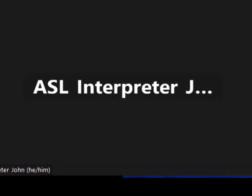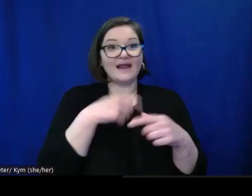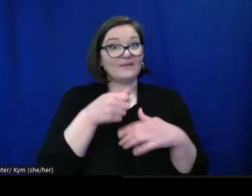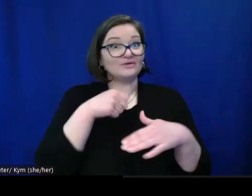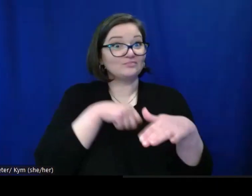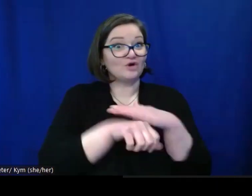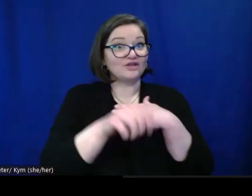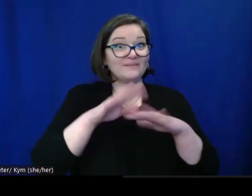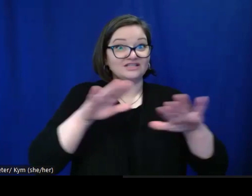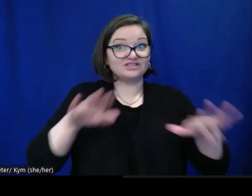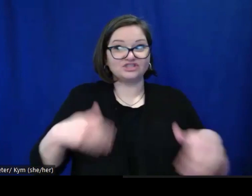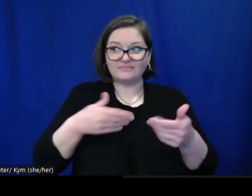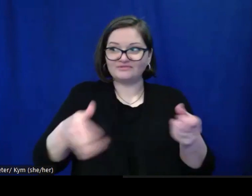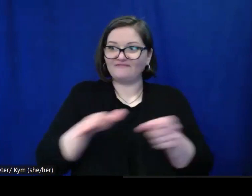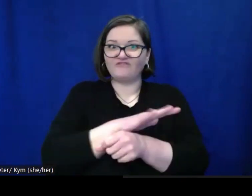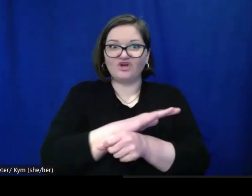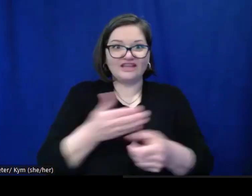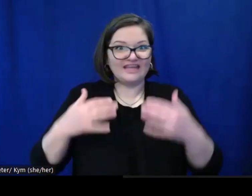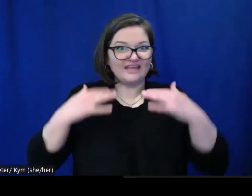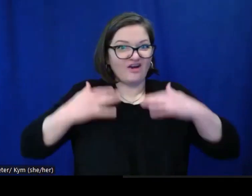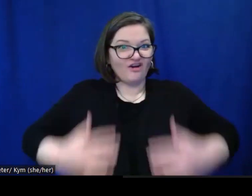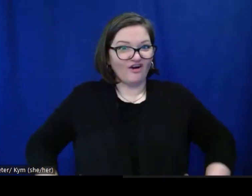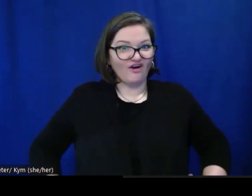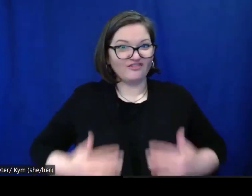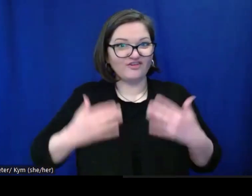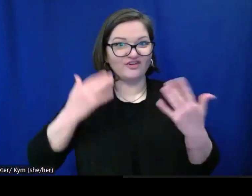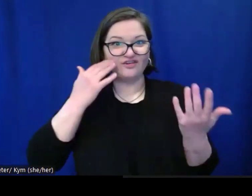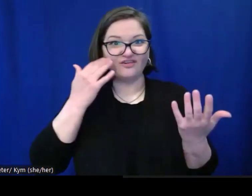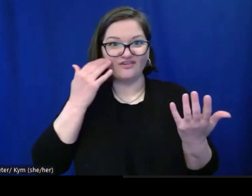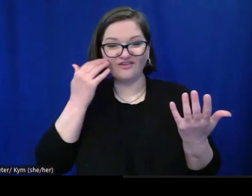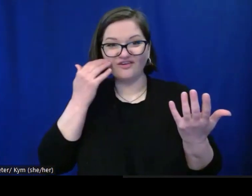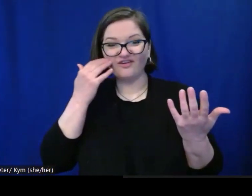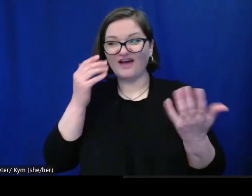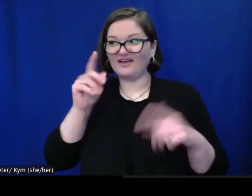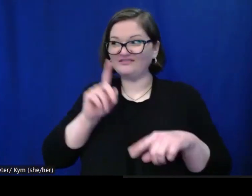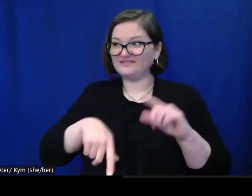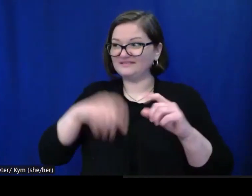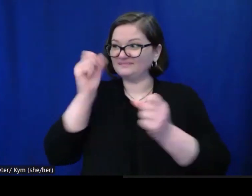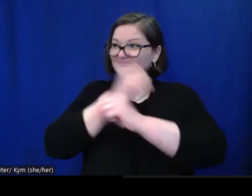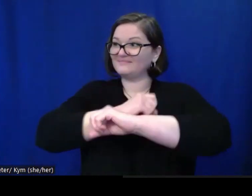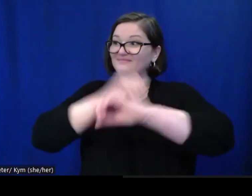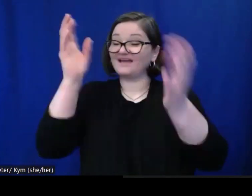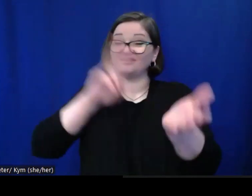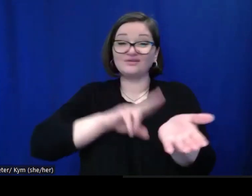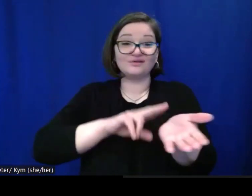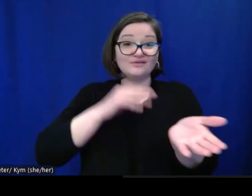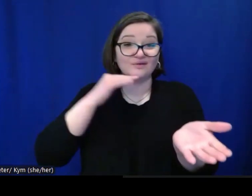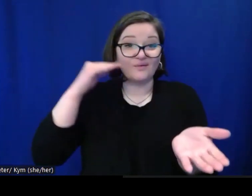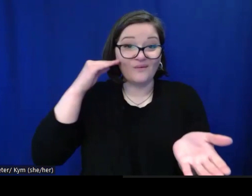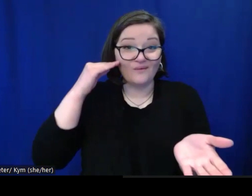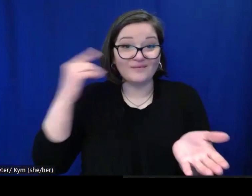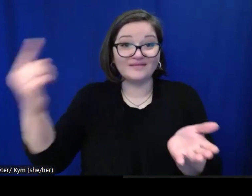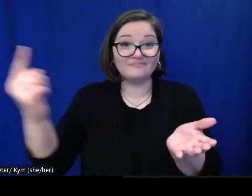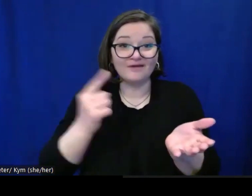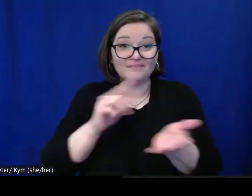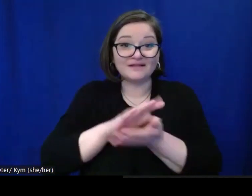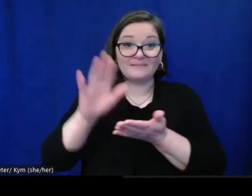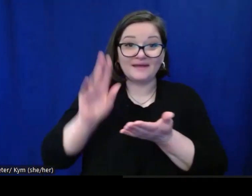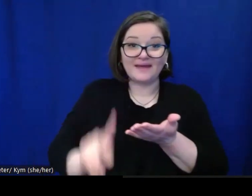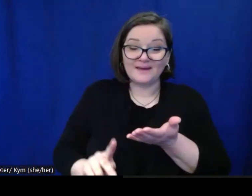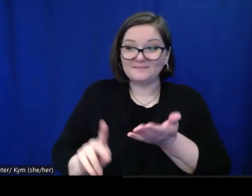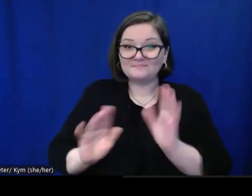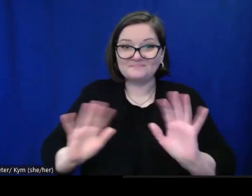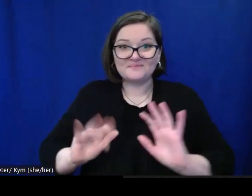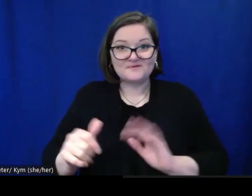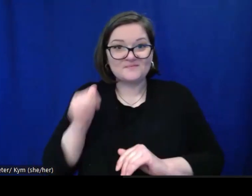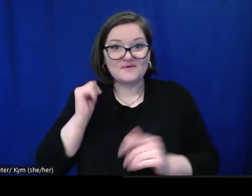I can just see how I would be in a nursing home having them clean me up. Won't happen. Simple